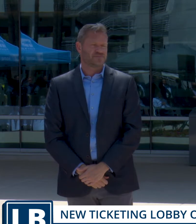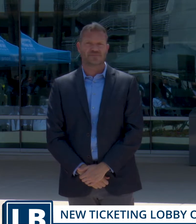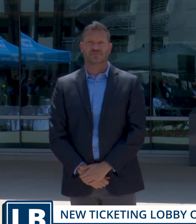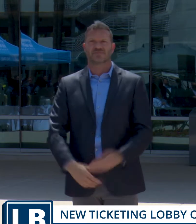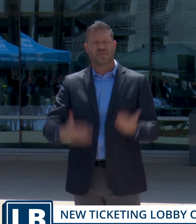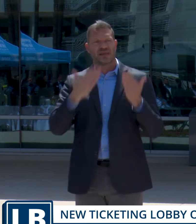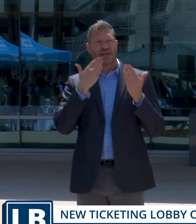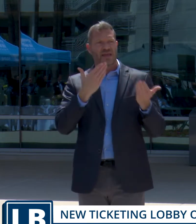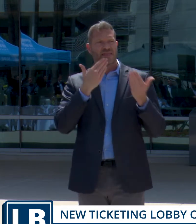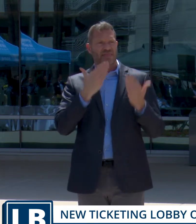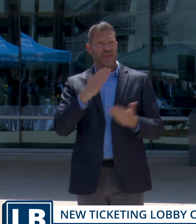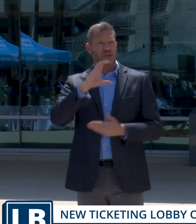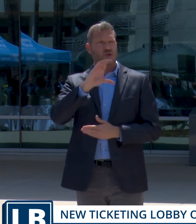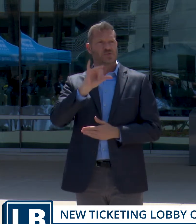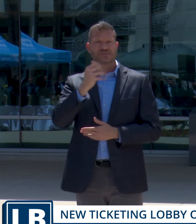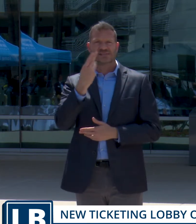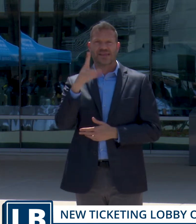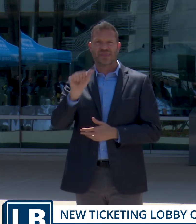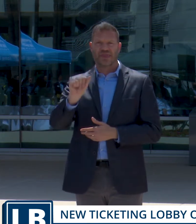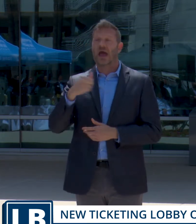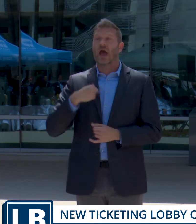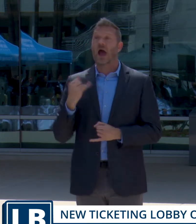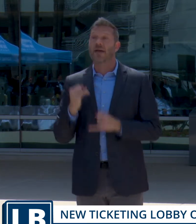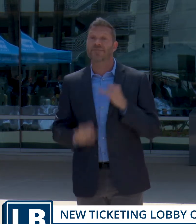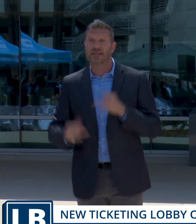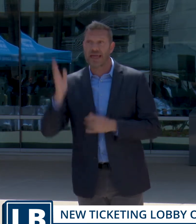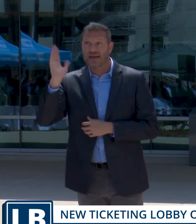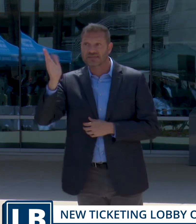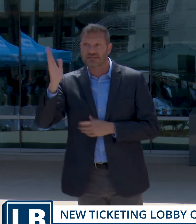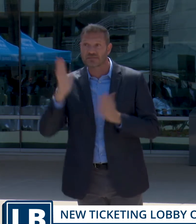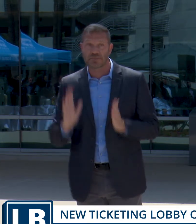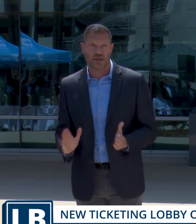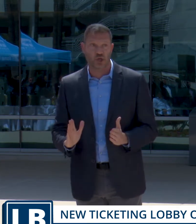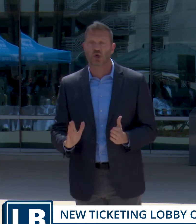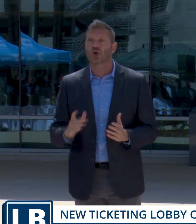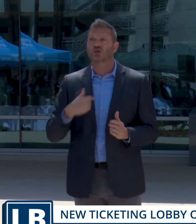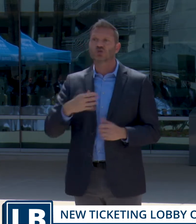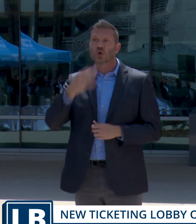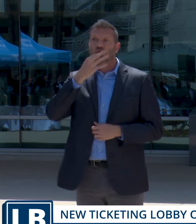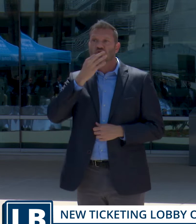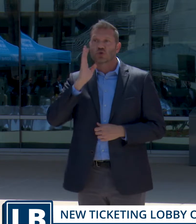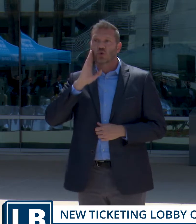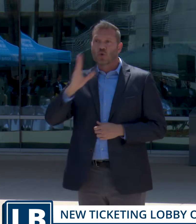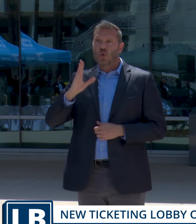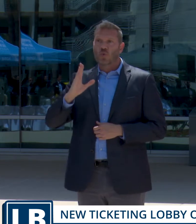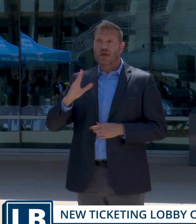Thank you, Cynthia. I'm the last one between all of you and the ribbon cutting, so I'll be quick.